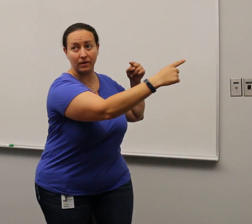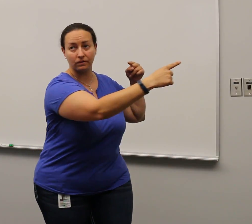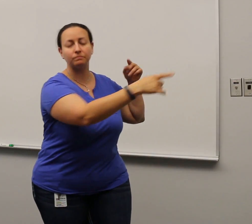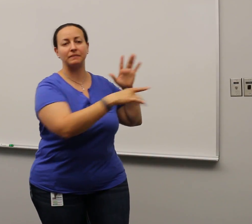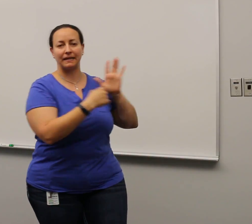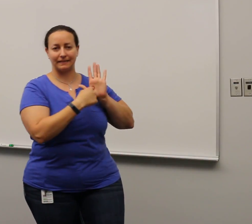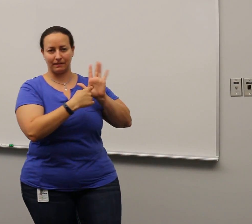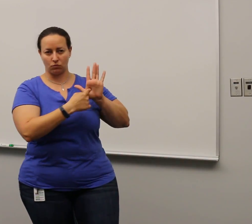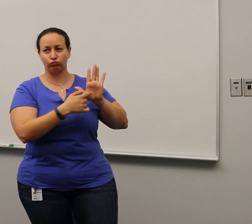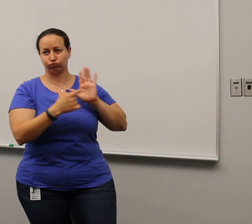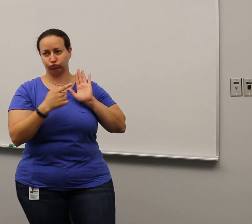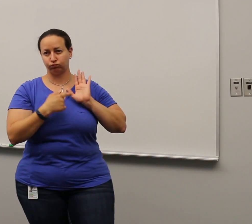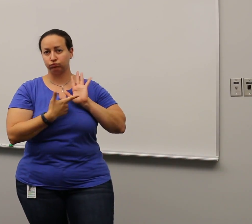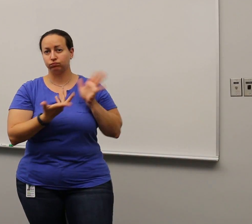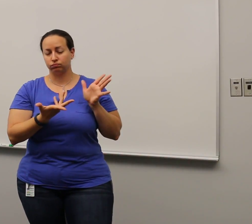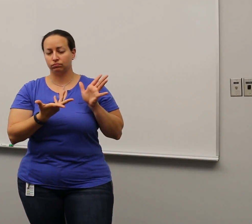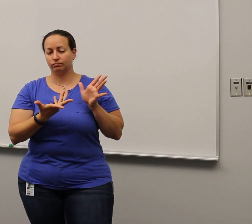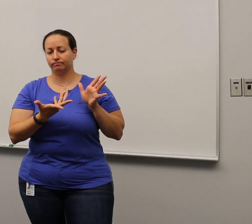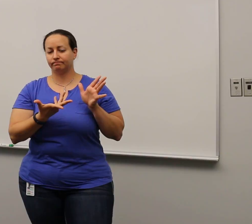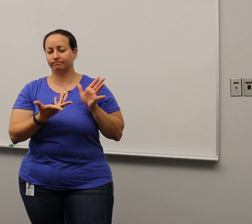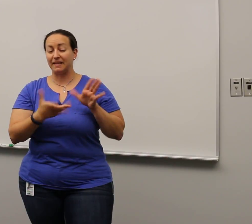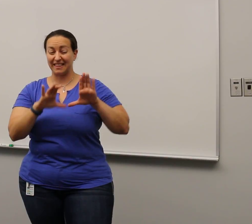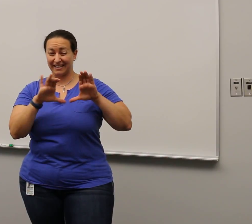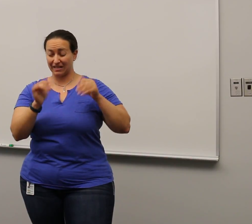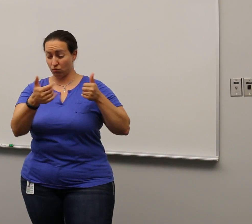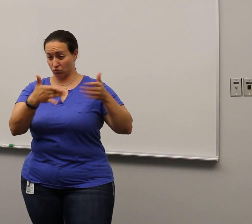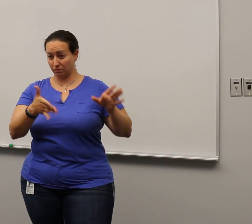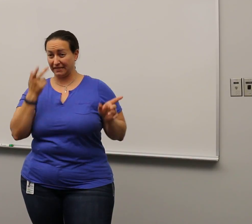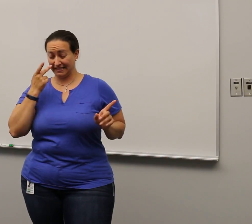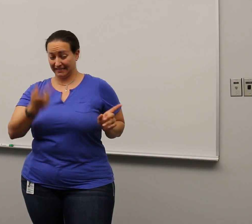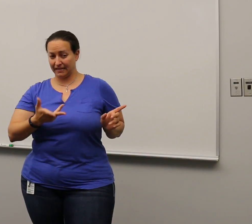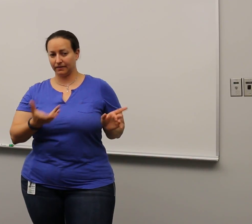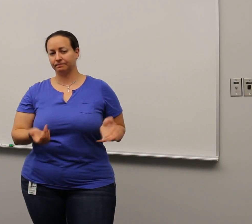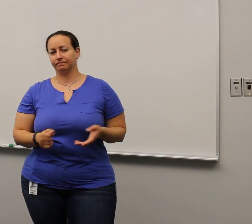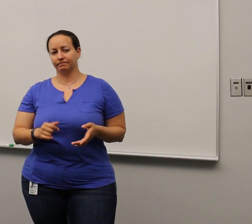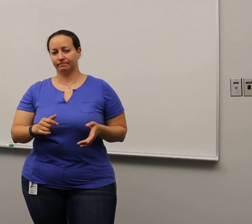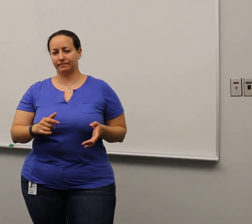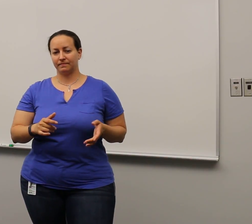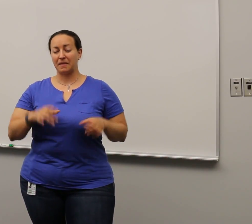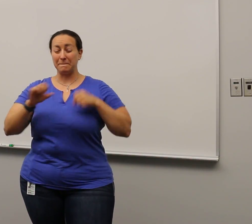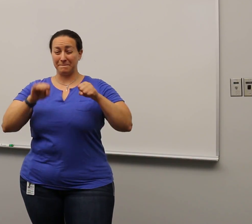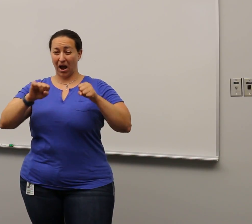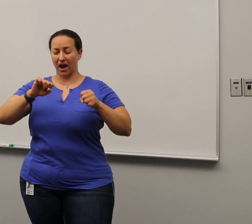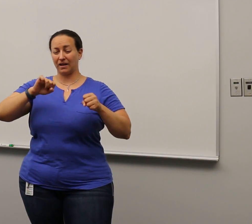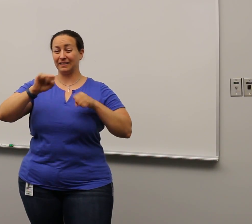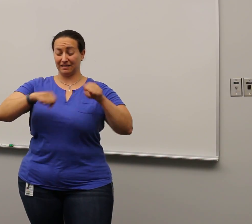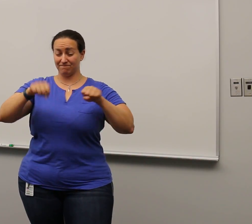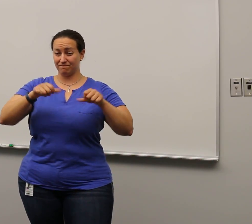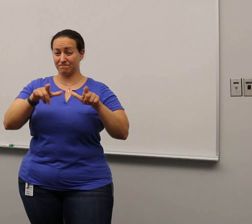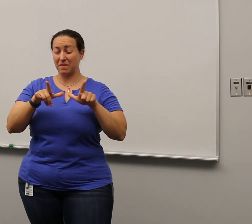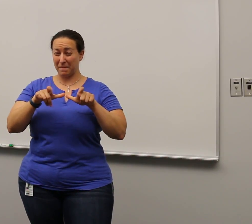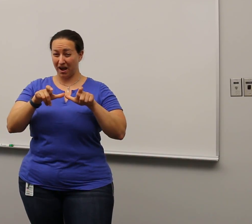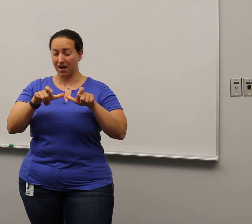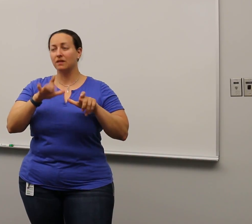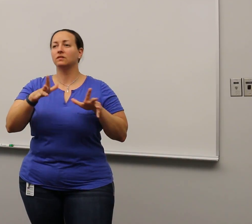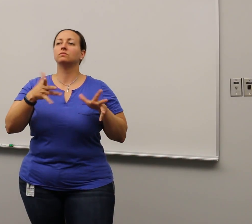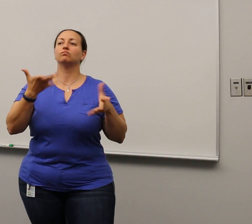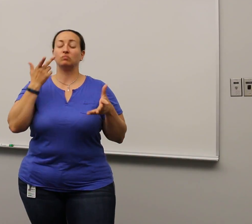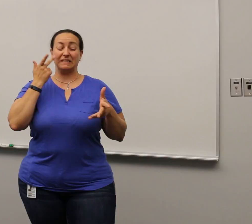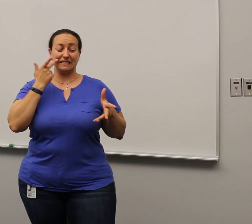with a bicycle in your classroom to introduce gears. It's kind of exciting to see a bicycle upside down in one's classroom here. And have your students walk around the bike and take a